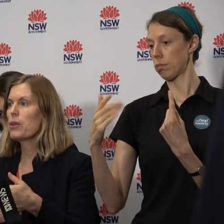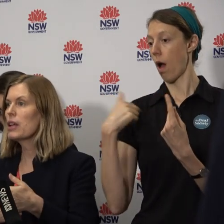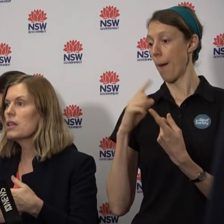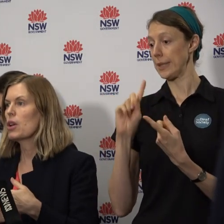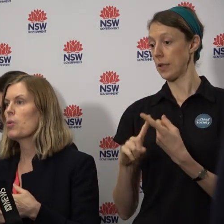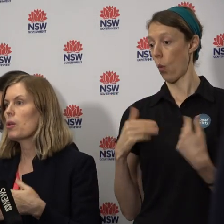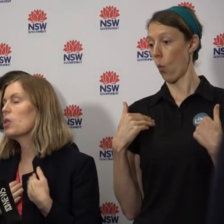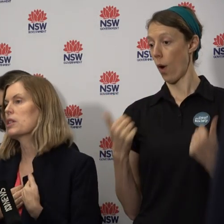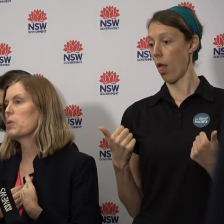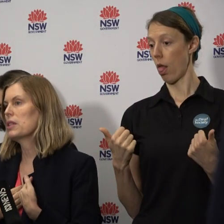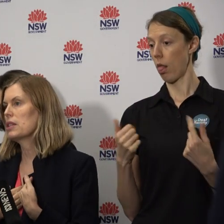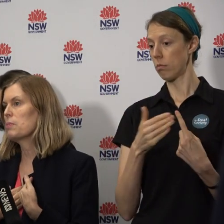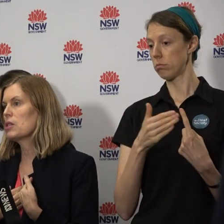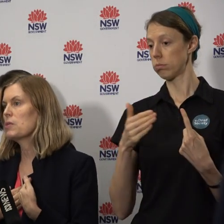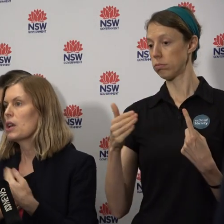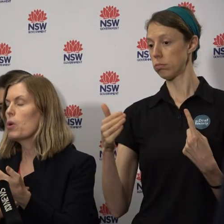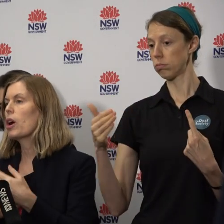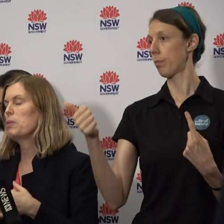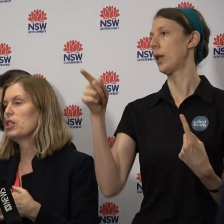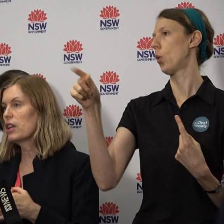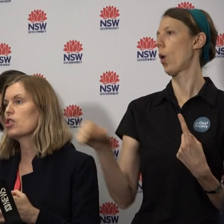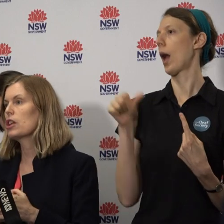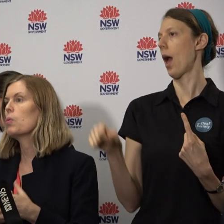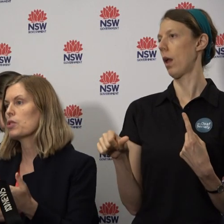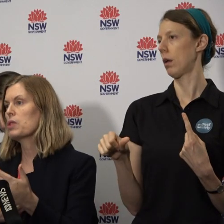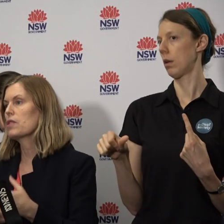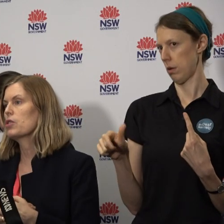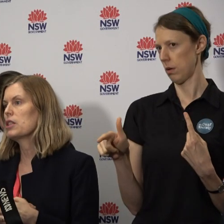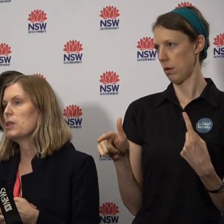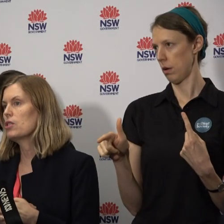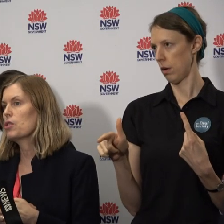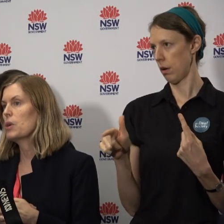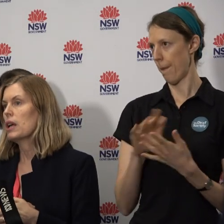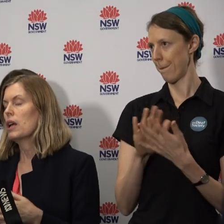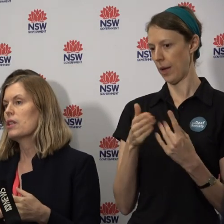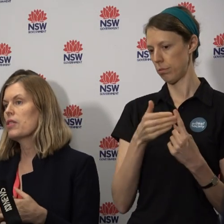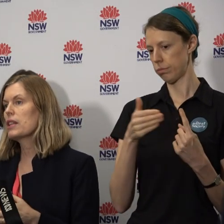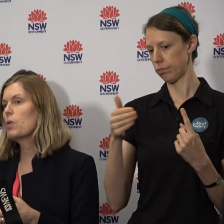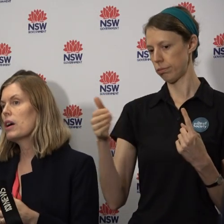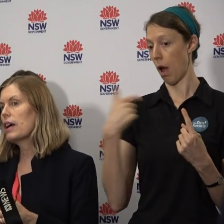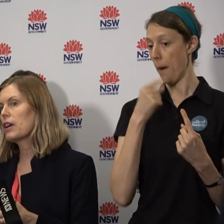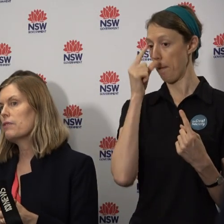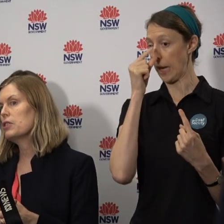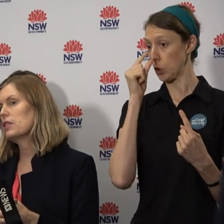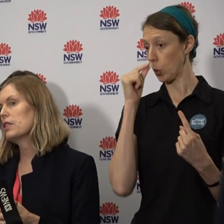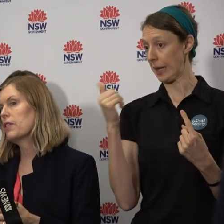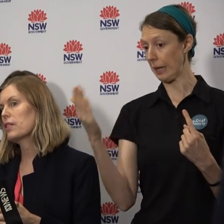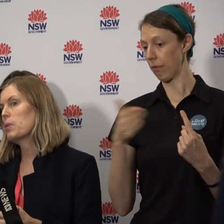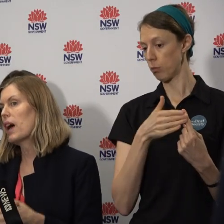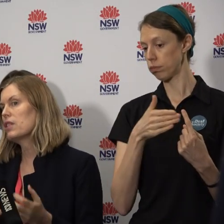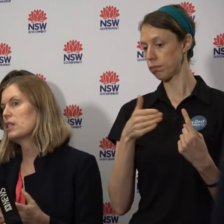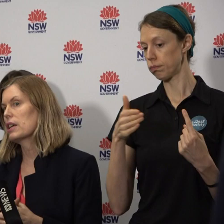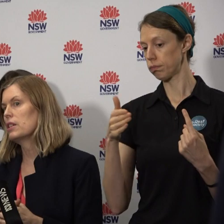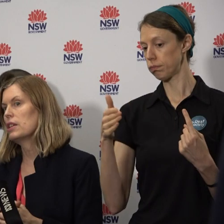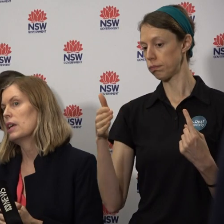asymptomatic period where I'm not expressing symptoms, where I potentially was at risk of transmitting to you. And so that's why I have comfort that the fact